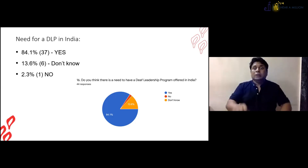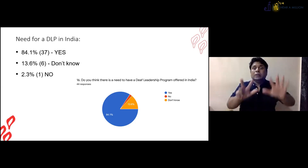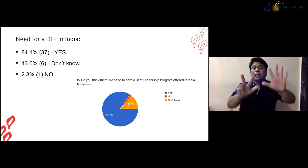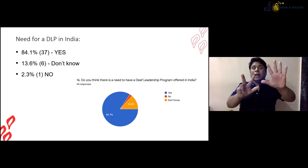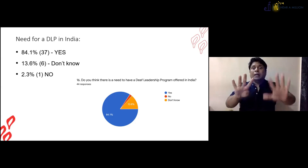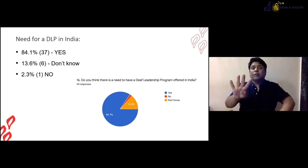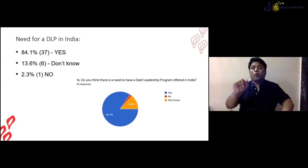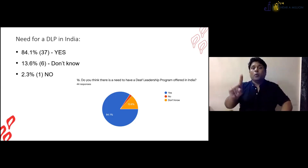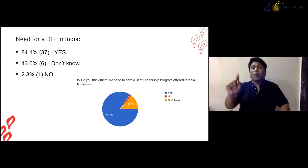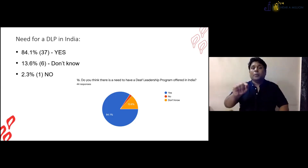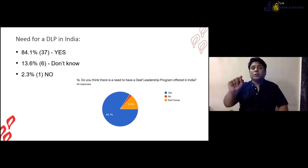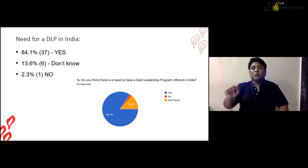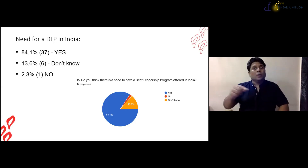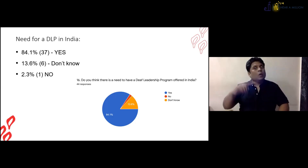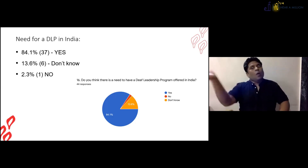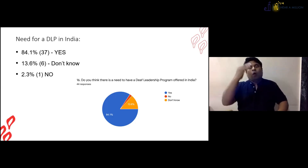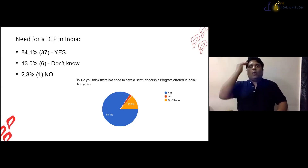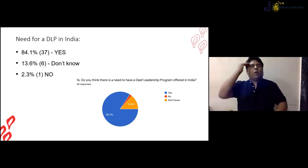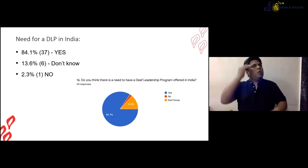37 people said yes.